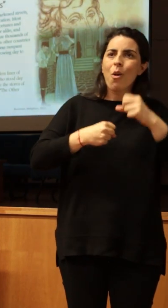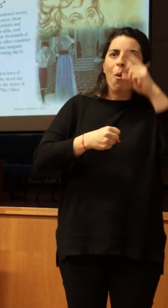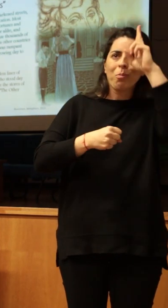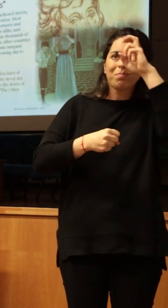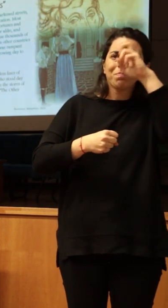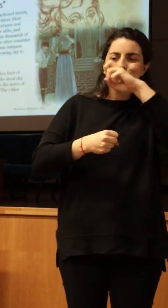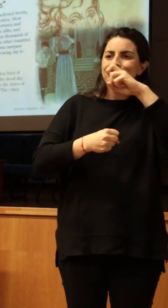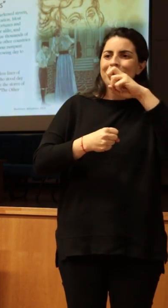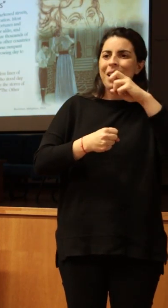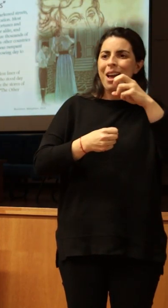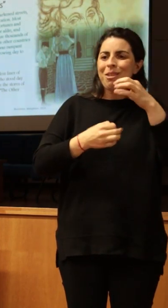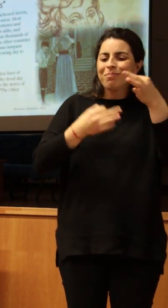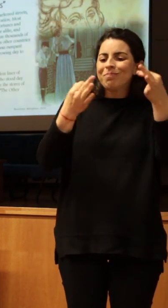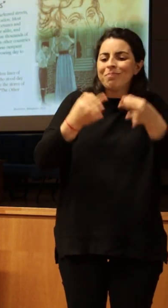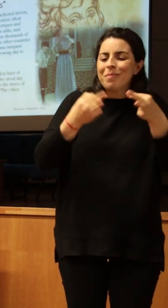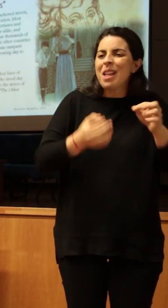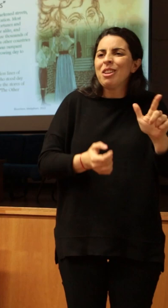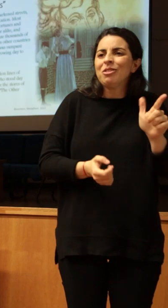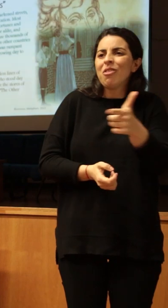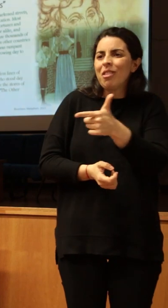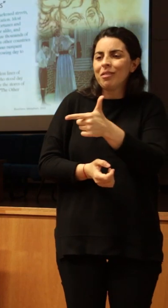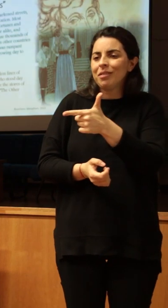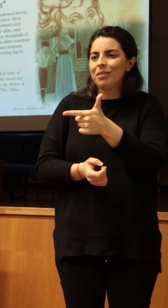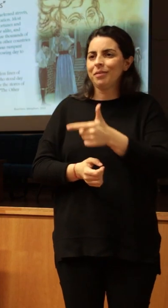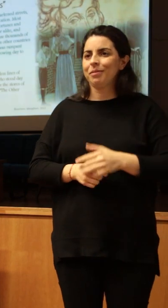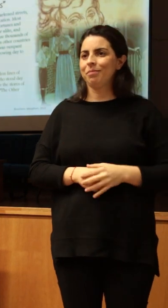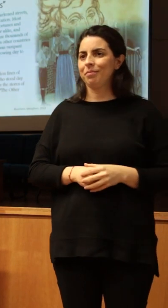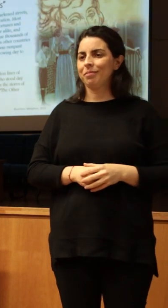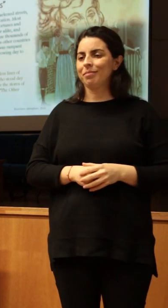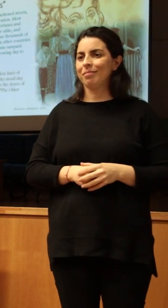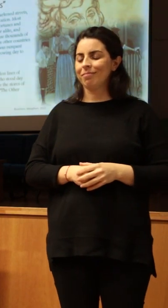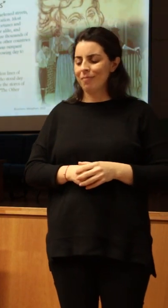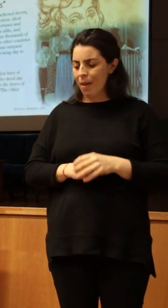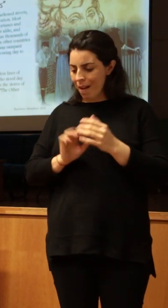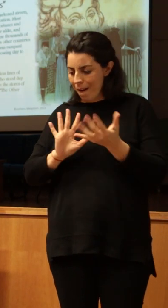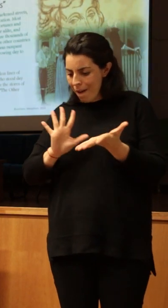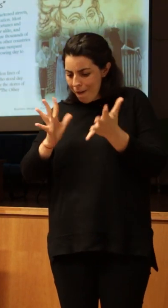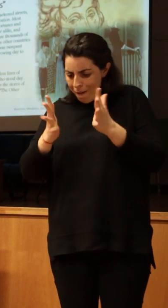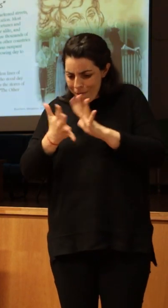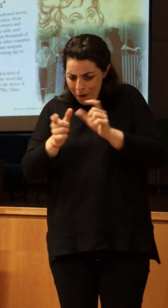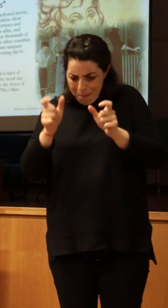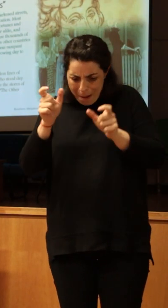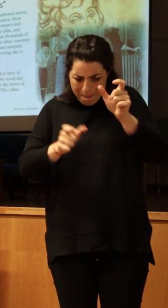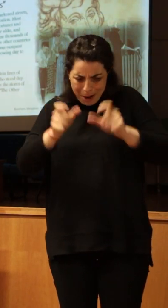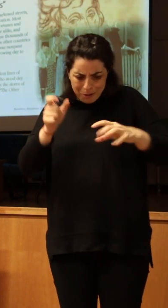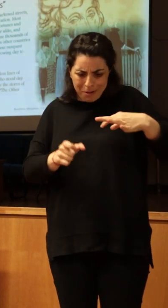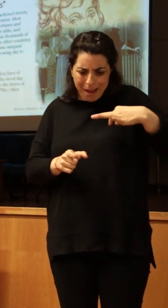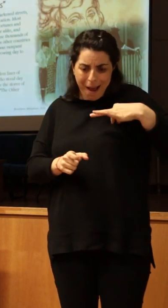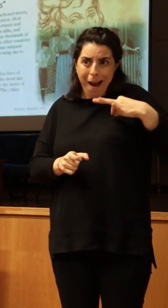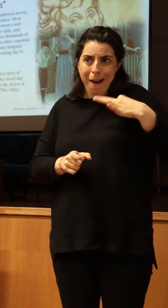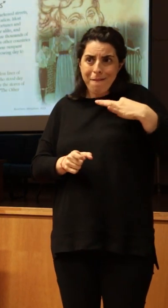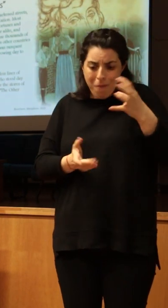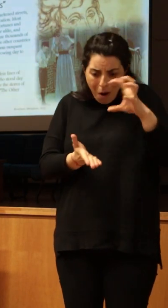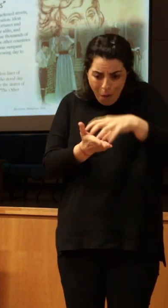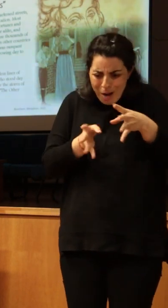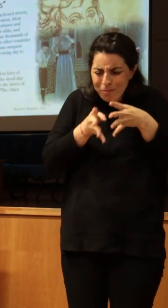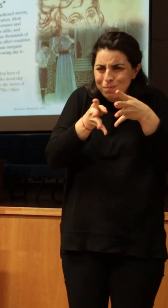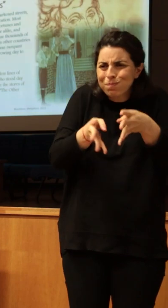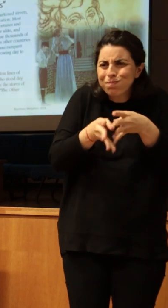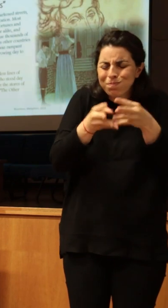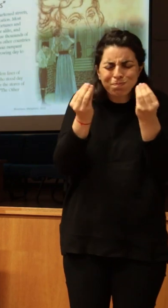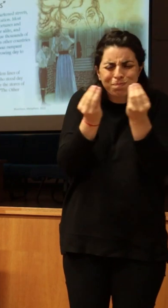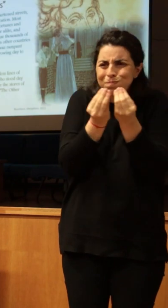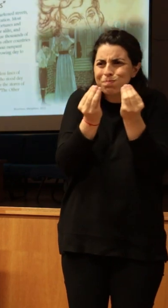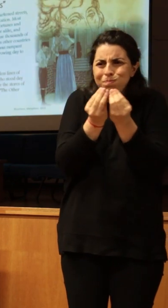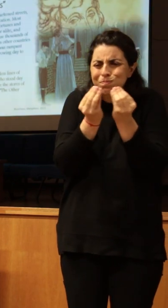the way the density of how people lived in these trenches. Por la forma en la que la gente vivía en las trincheras, no todos amontonados.